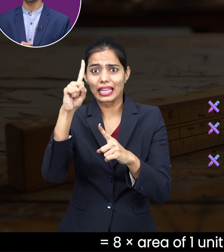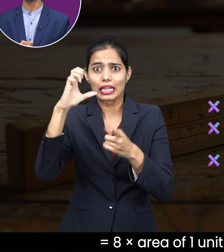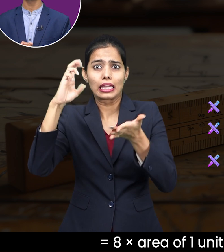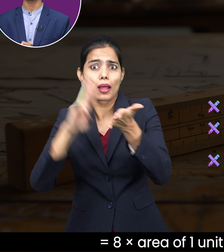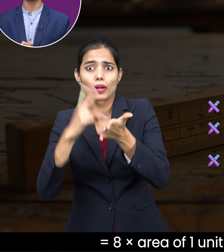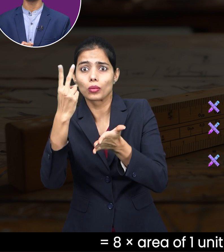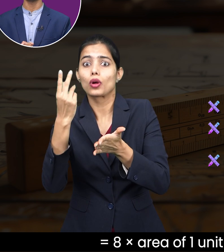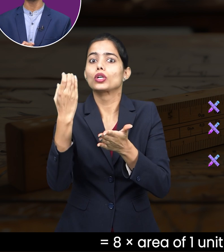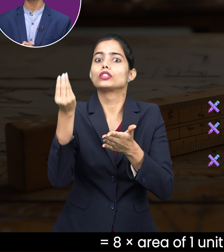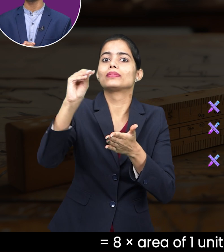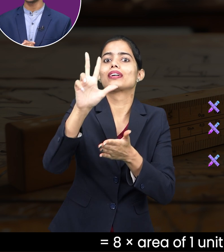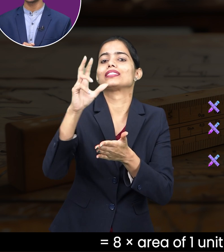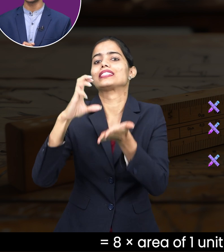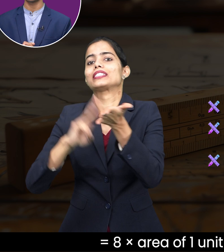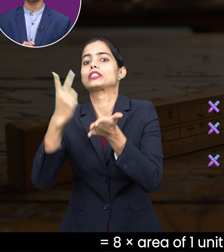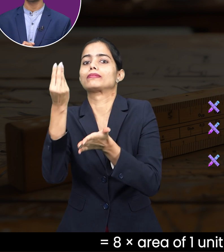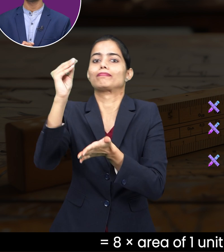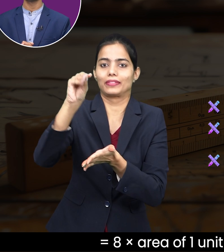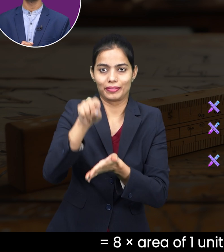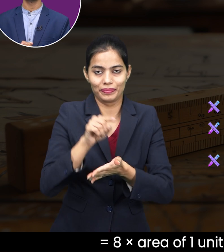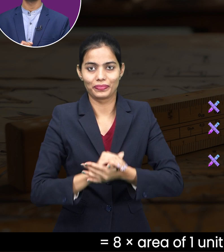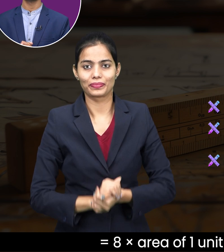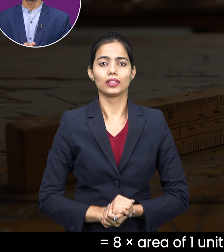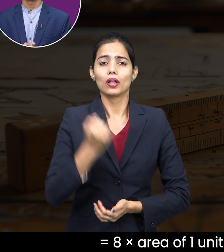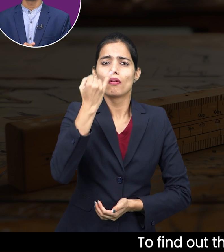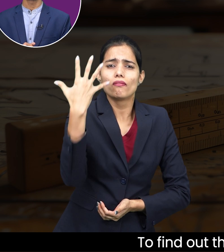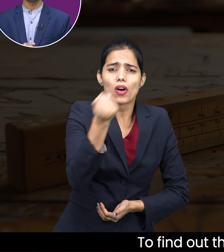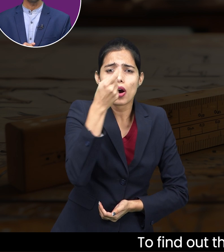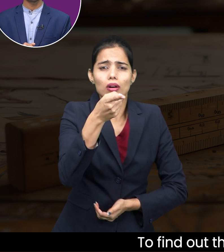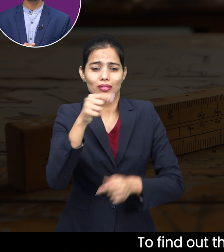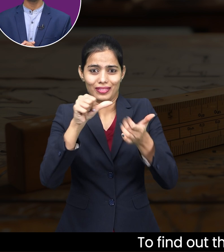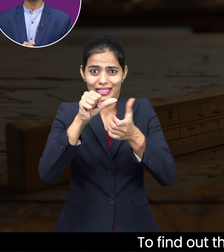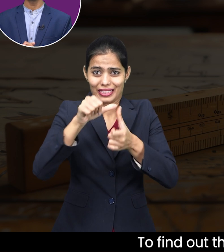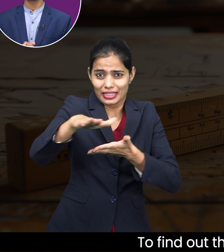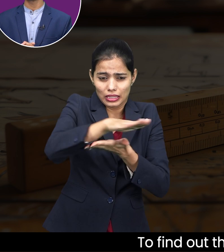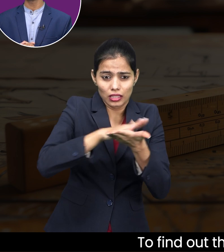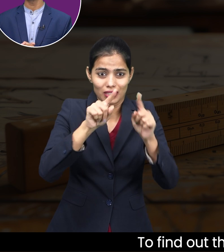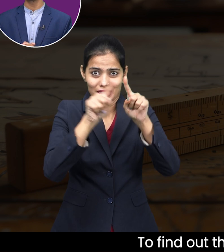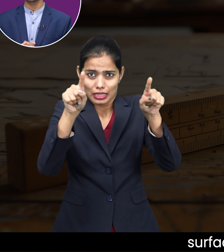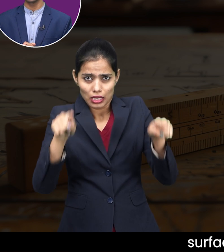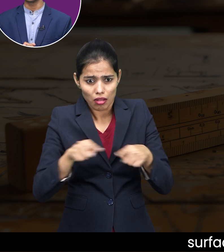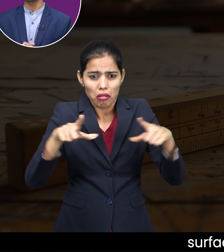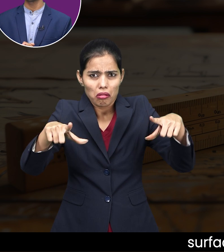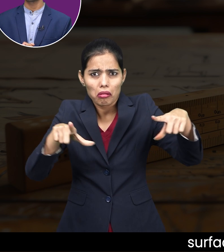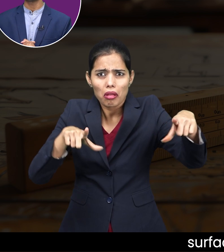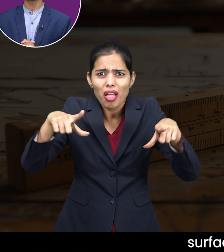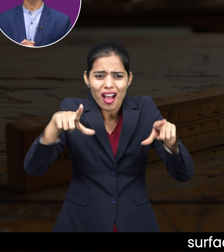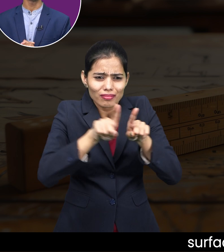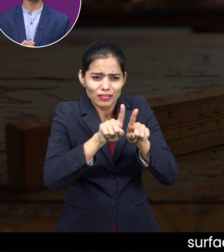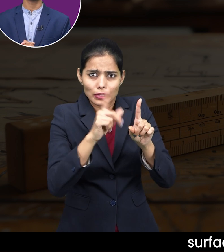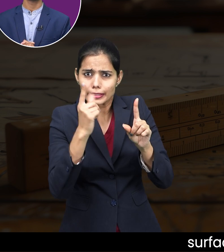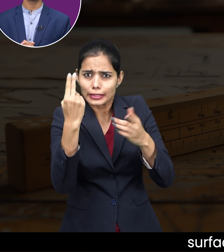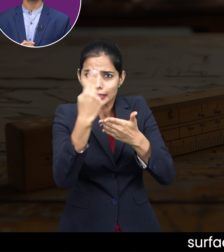square, which is equal to 8 centimeter square. To find out the area of an irregular surface,